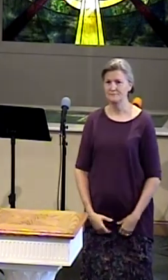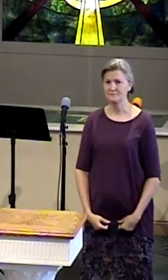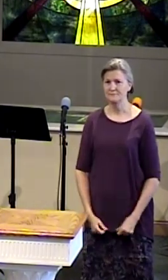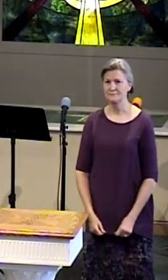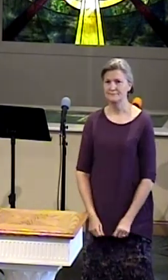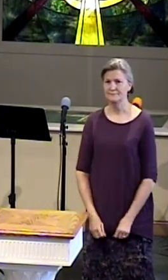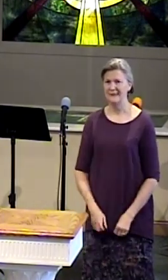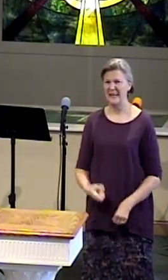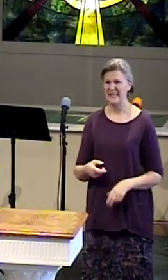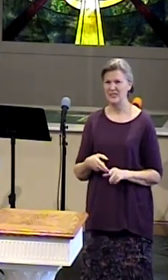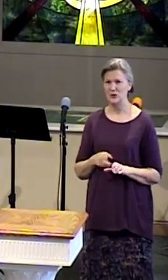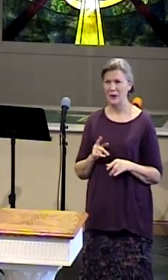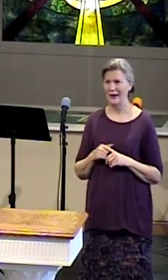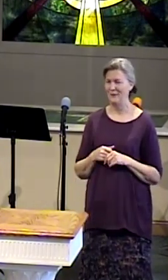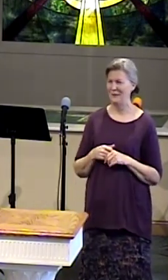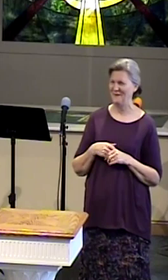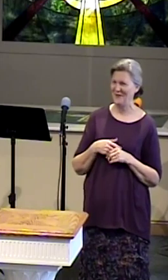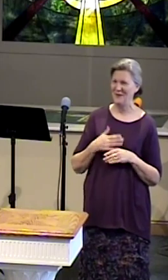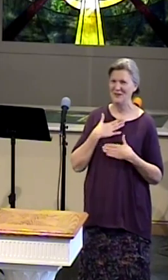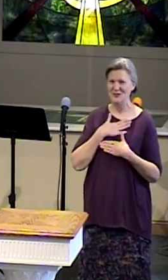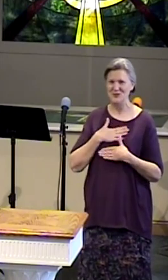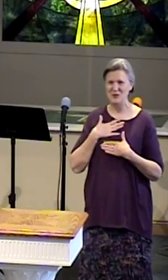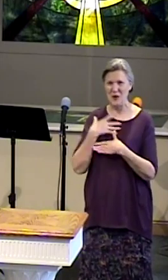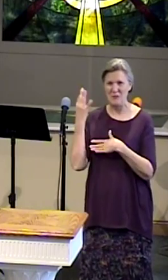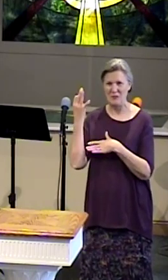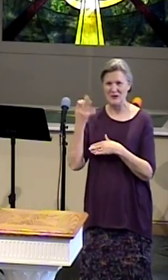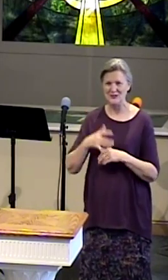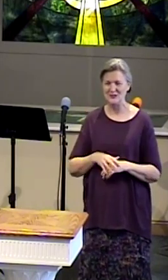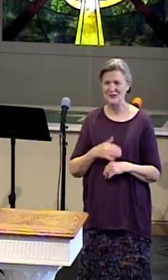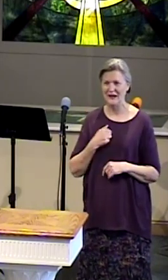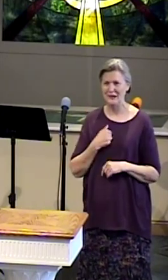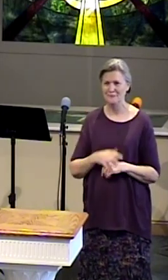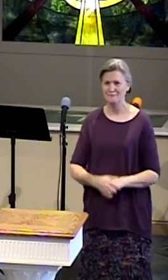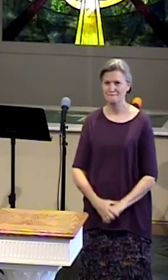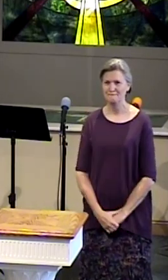Oh, I got to quit. I'm having too much fun.